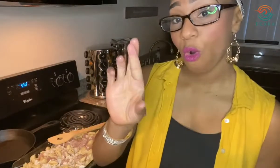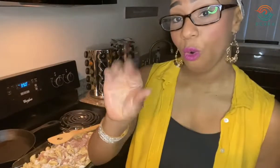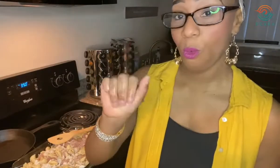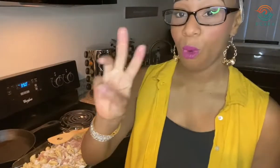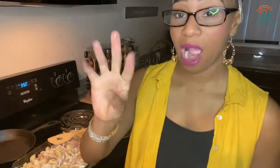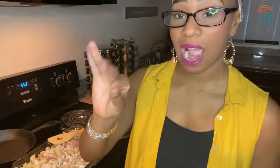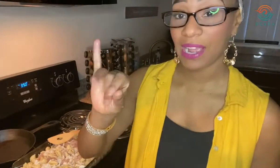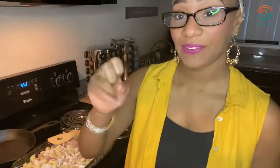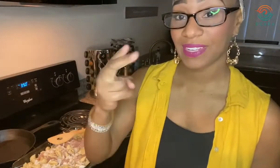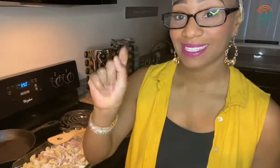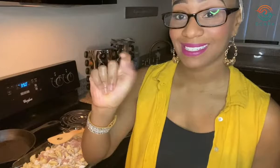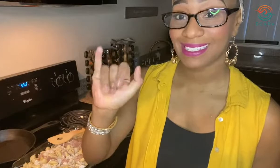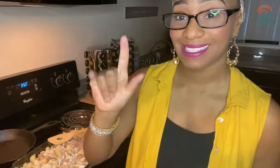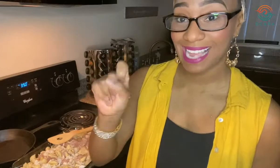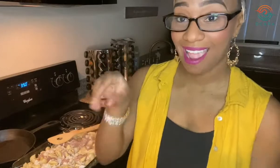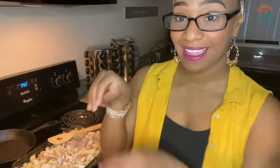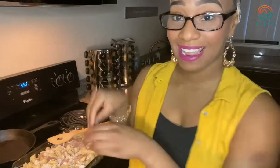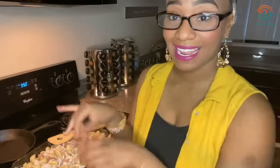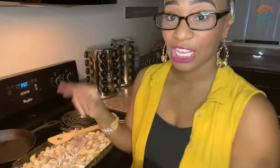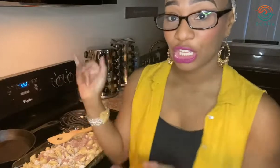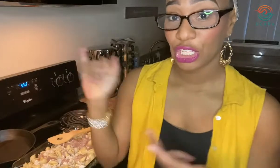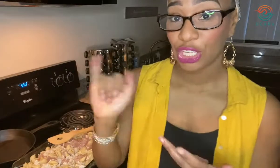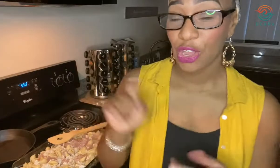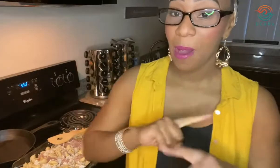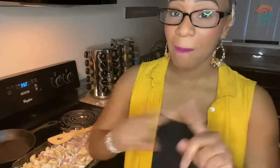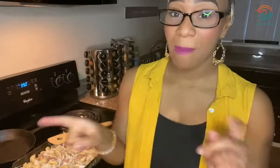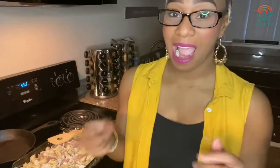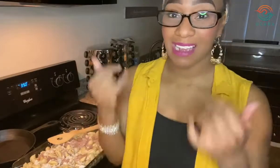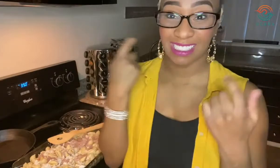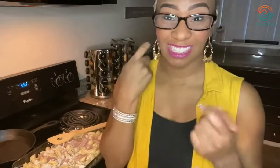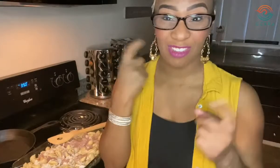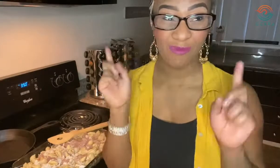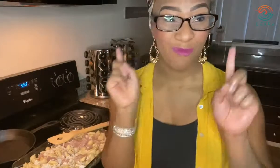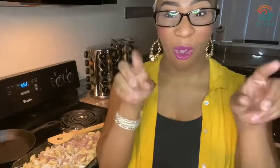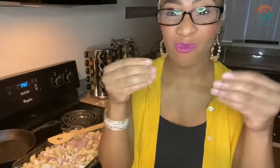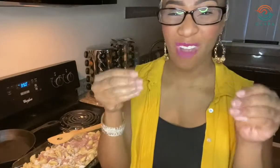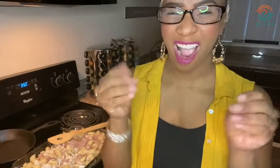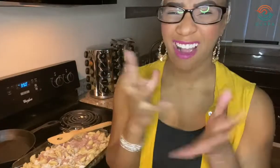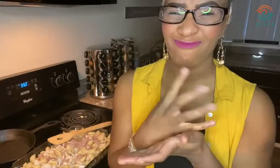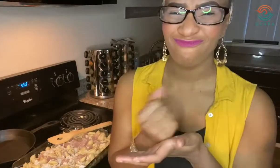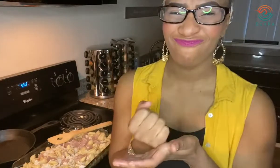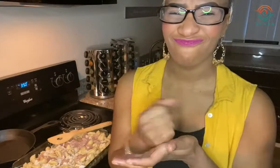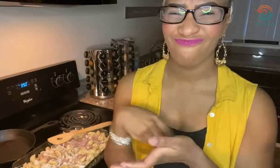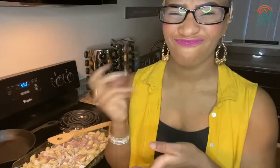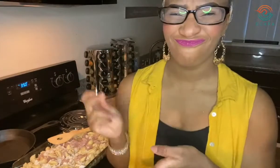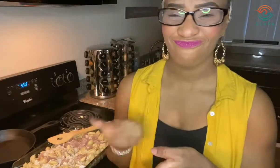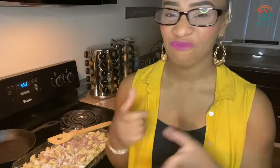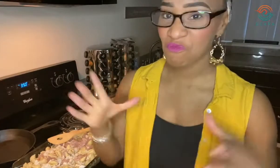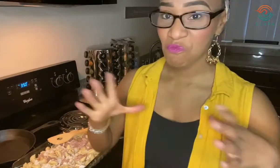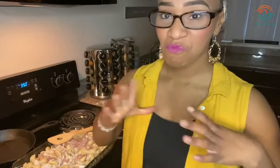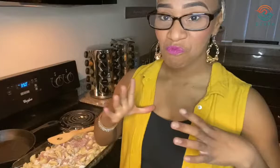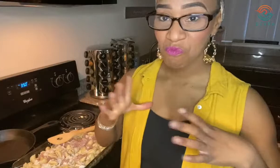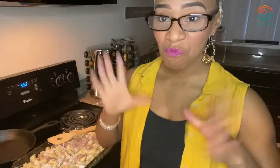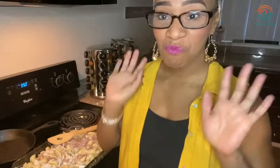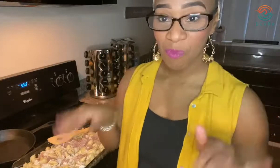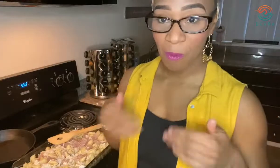You can also add in some crawfish tails. Unfortunately, when I went to the store, they were all out. But no big